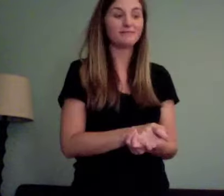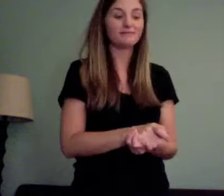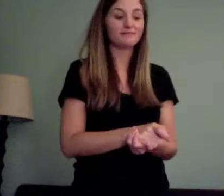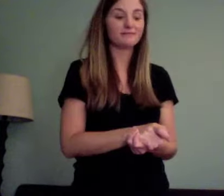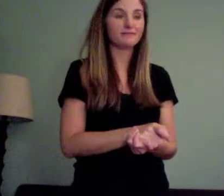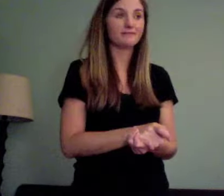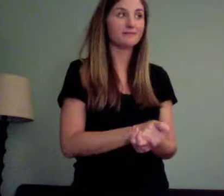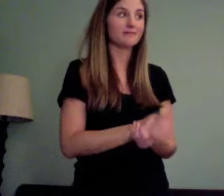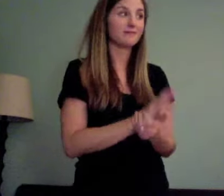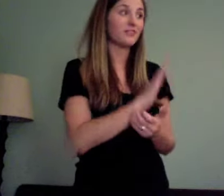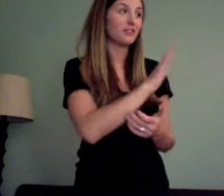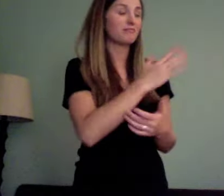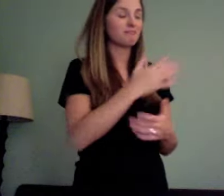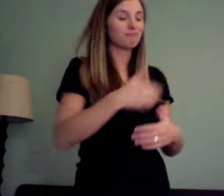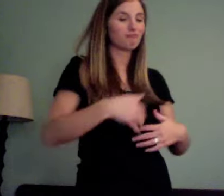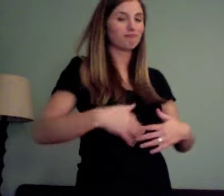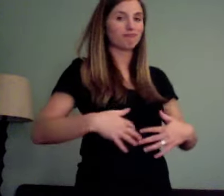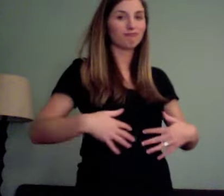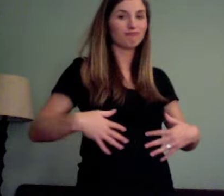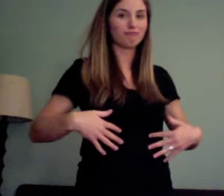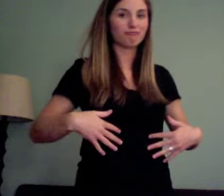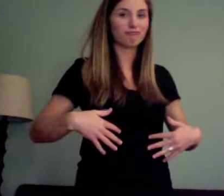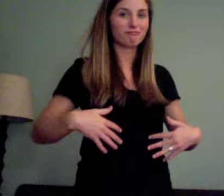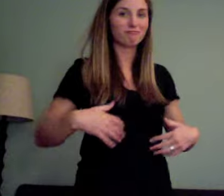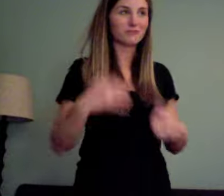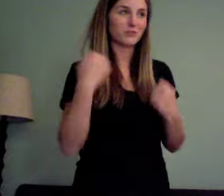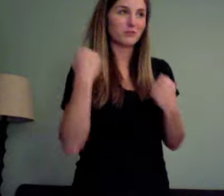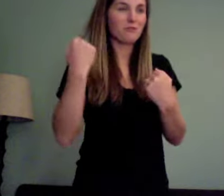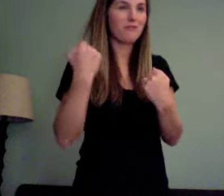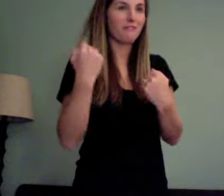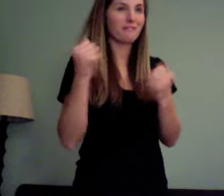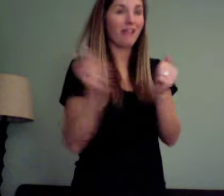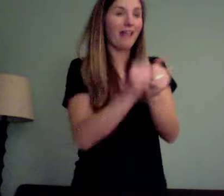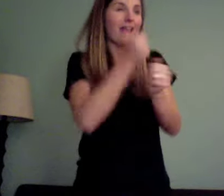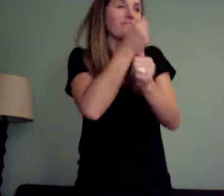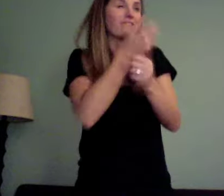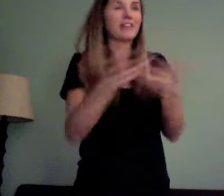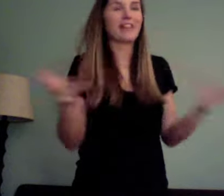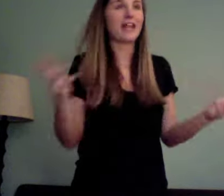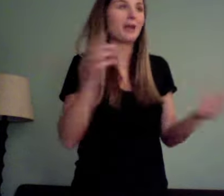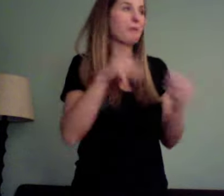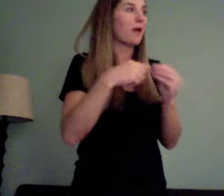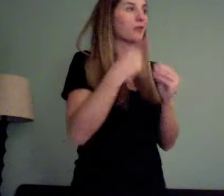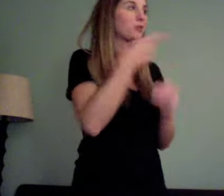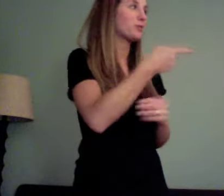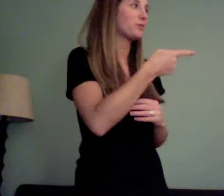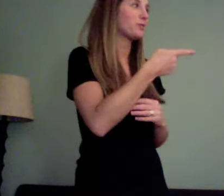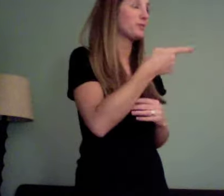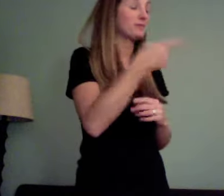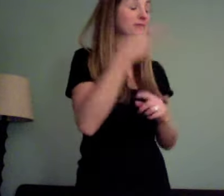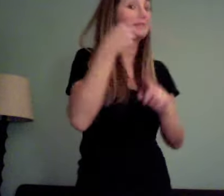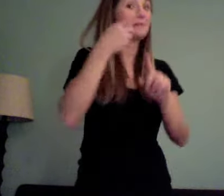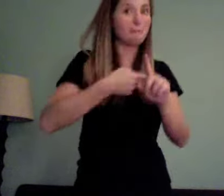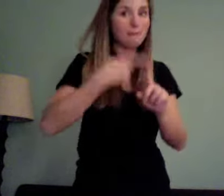Sizzle the abs. Everything about you. But it would take months for her to communicate that back. I had put my